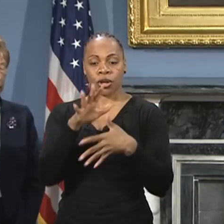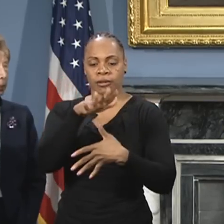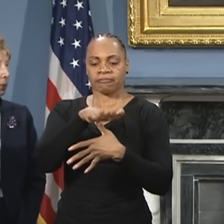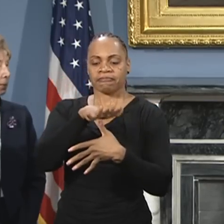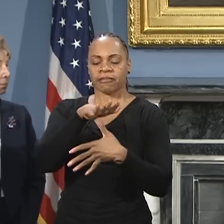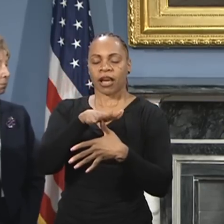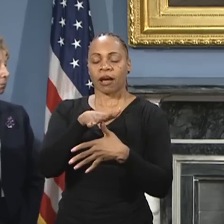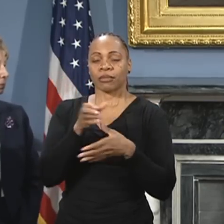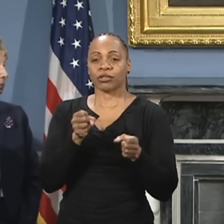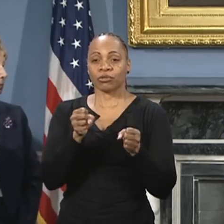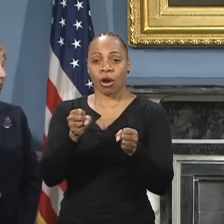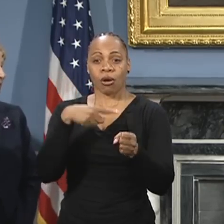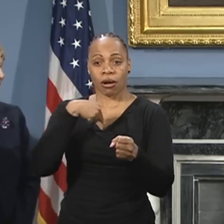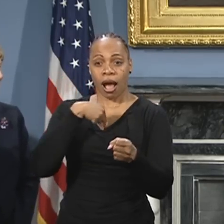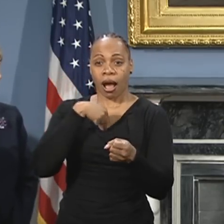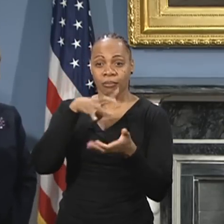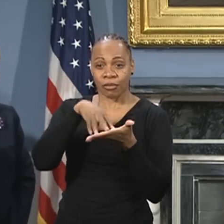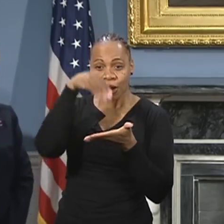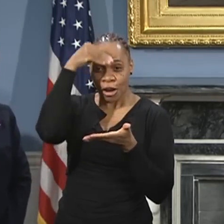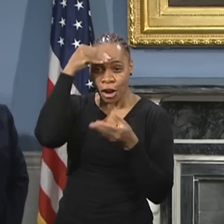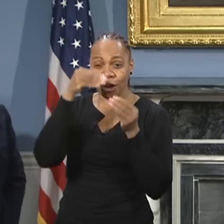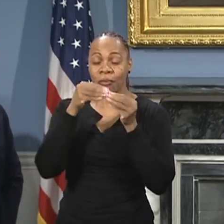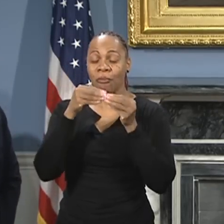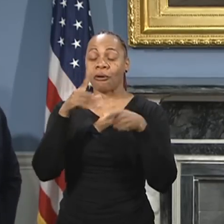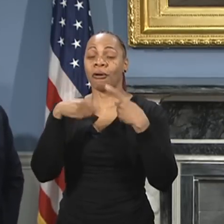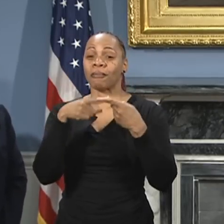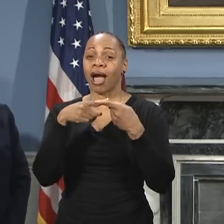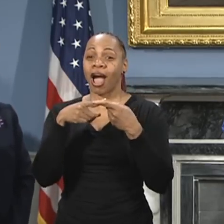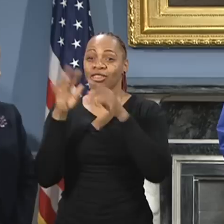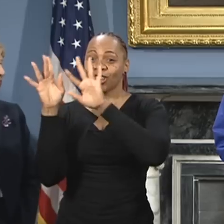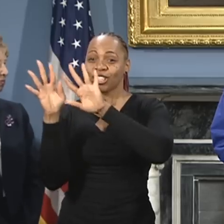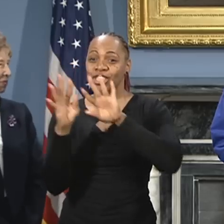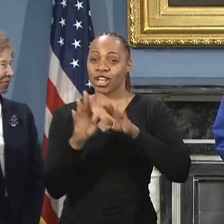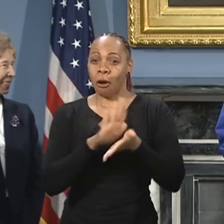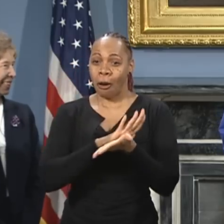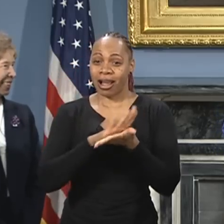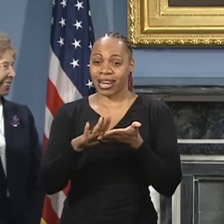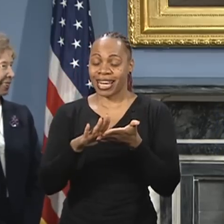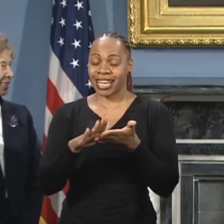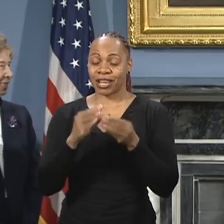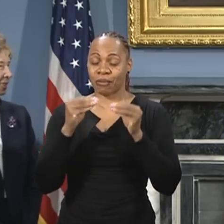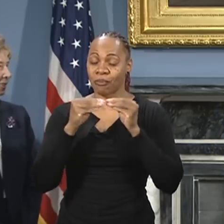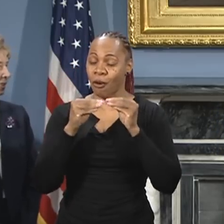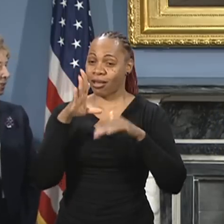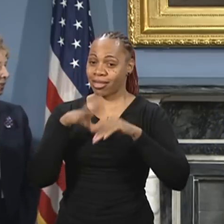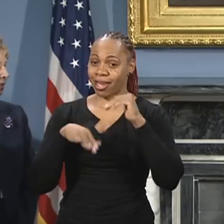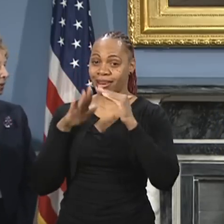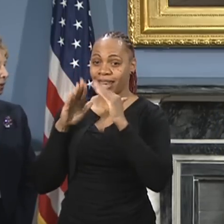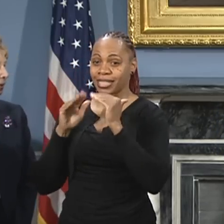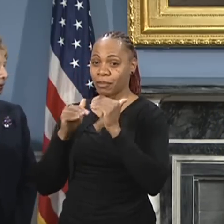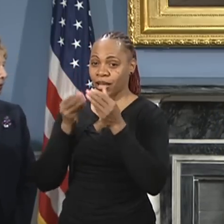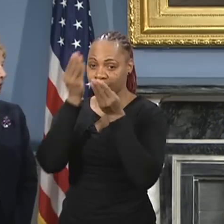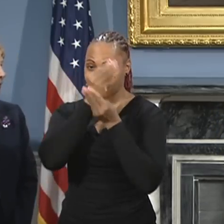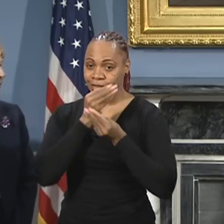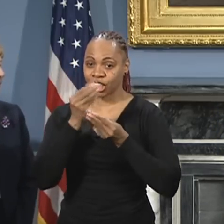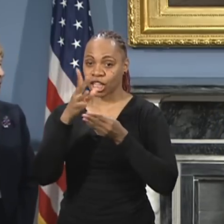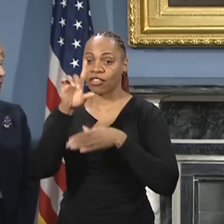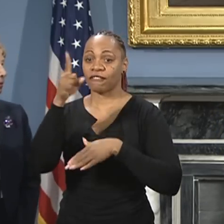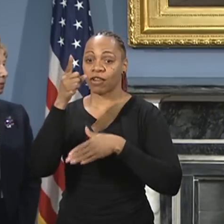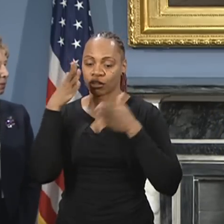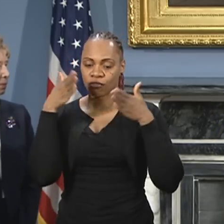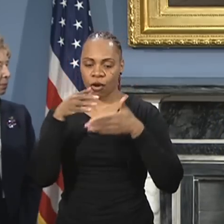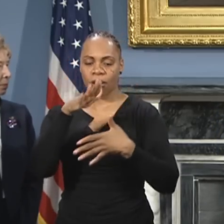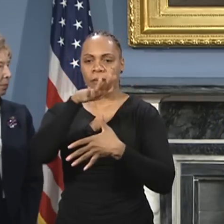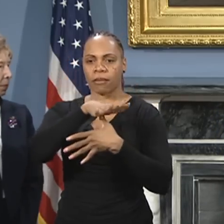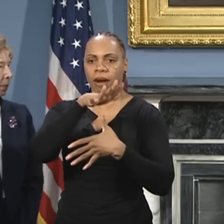snow removal more than I ever expected to. I hope to share my knowledge with you. The first focus is on primary roads, and it has to be on